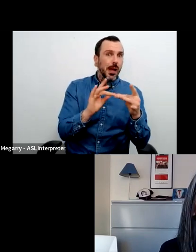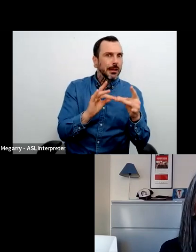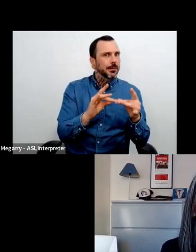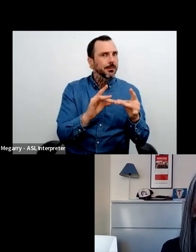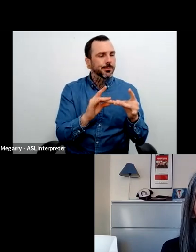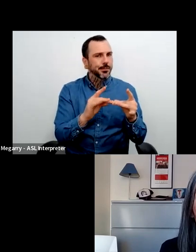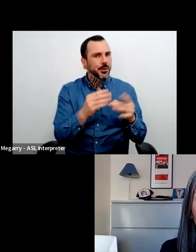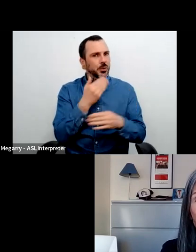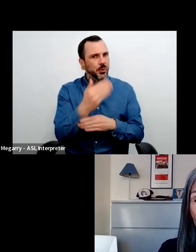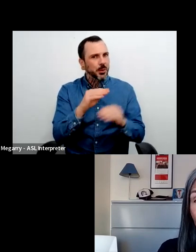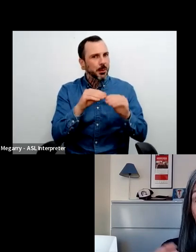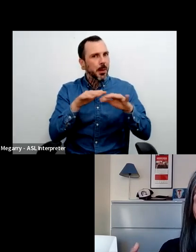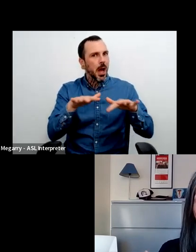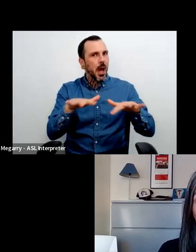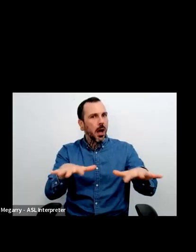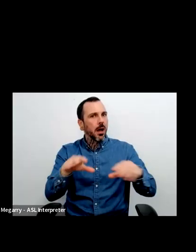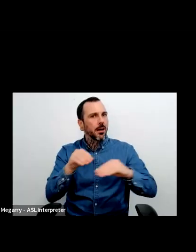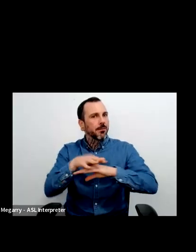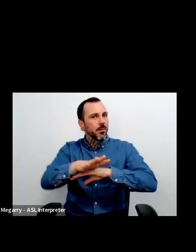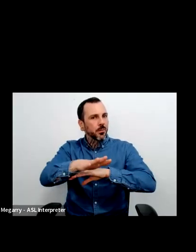will say also,